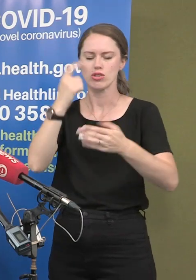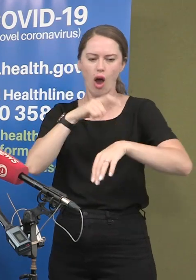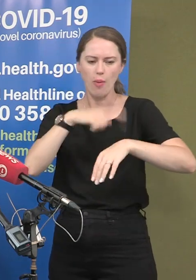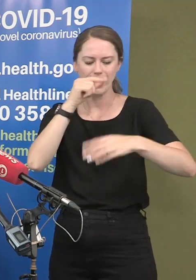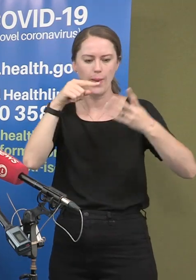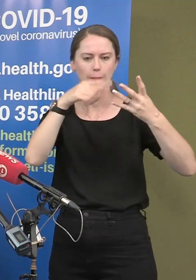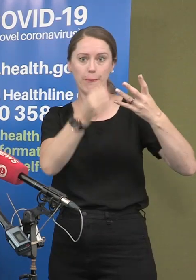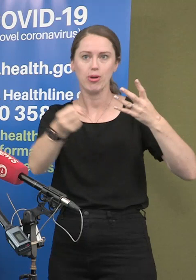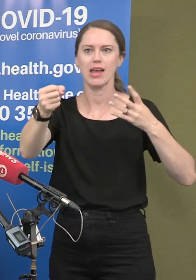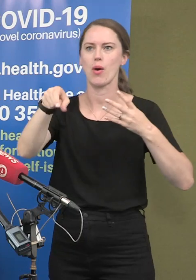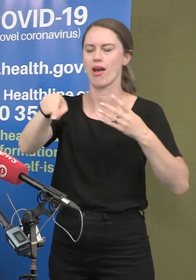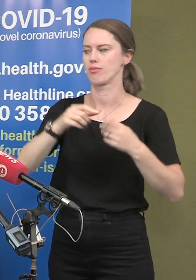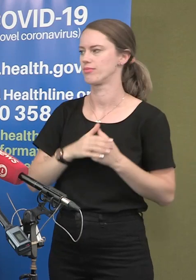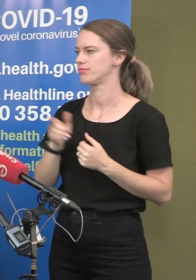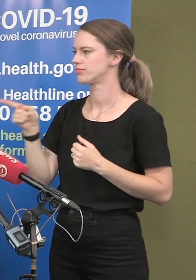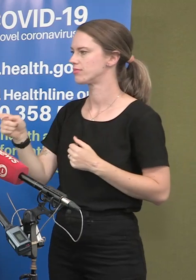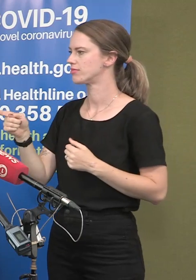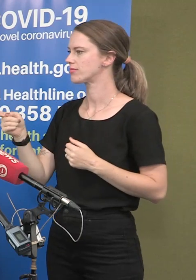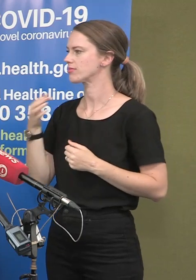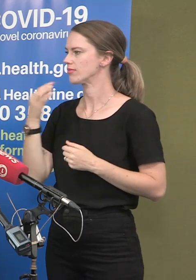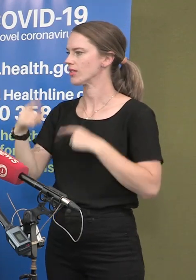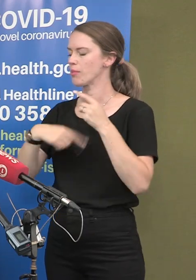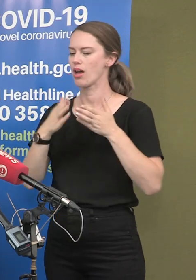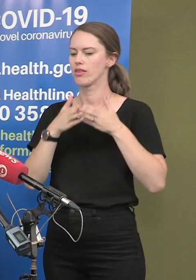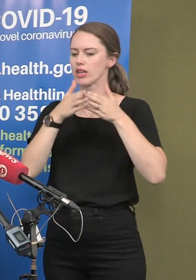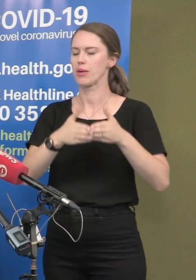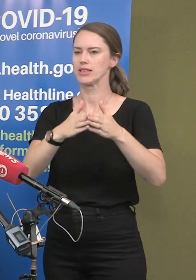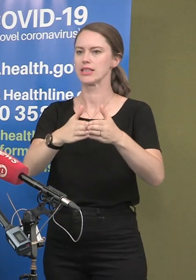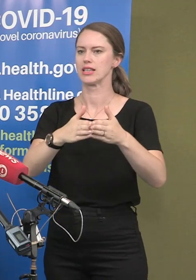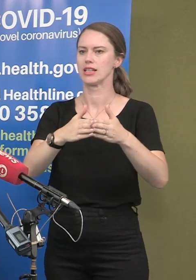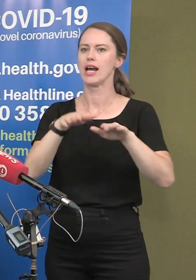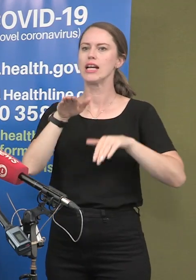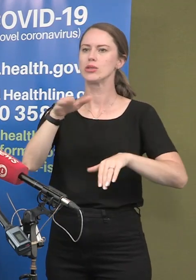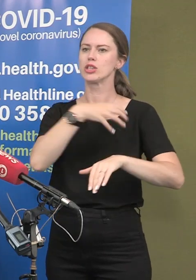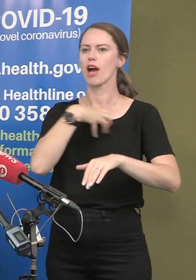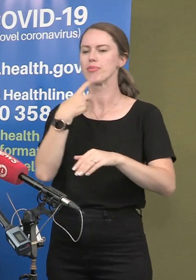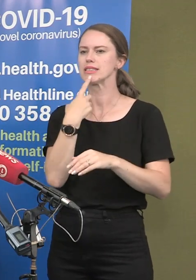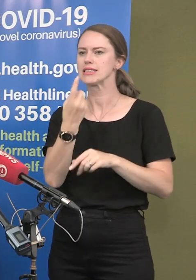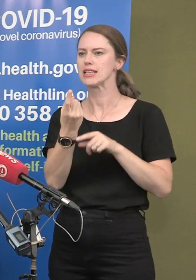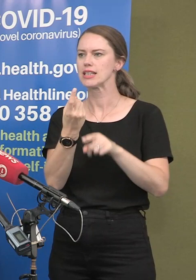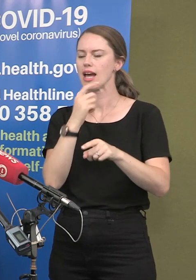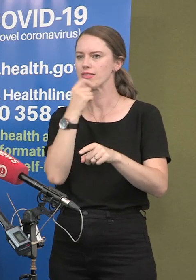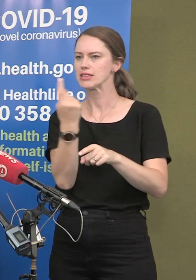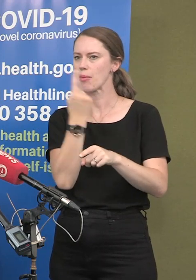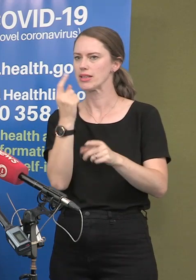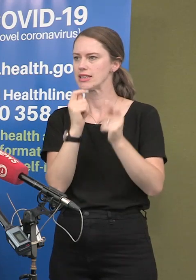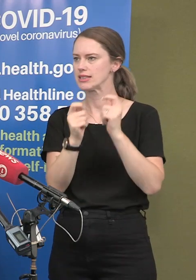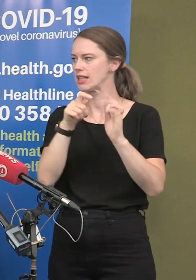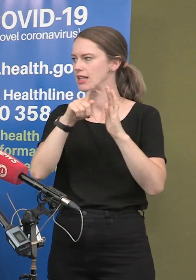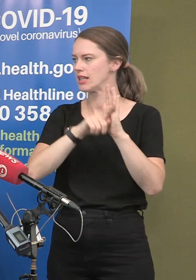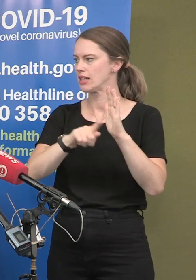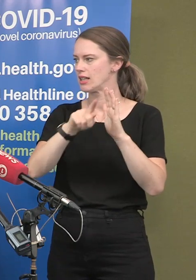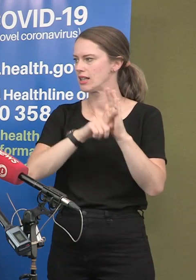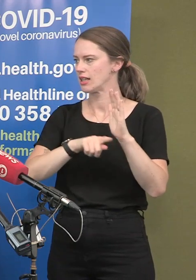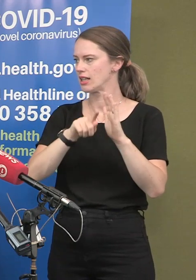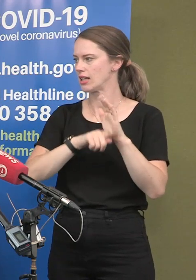the Kiwis on cruises, just for that River Nile cruise, the Egyptian government had said that for anyone that had tested negative,